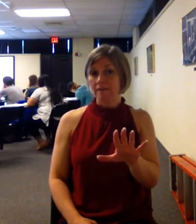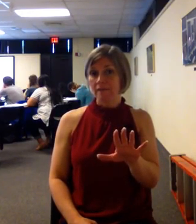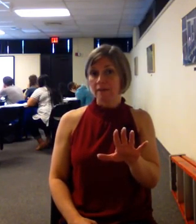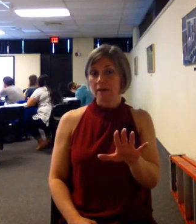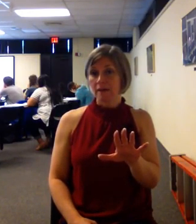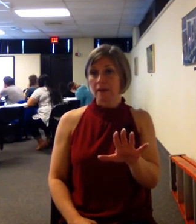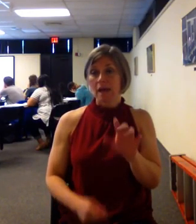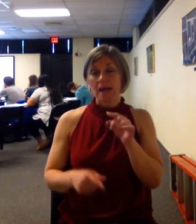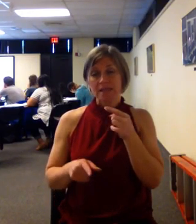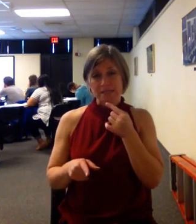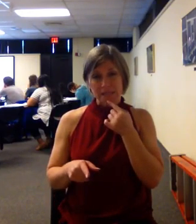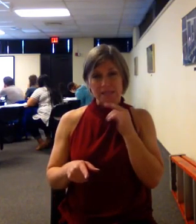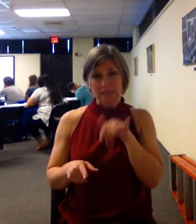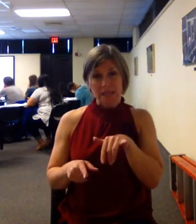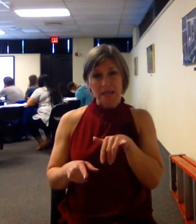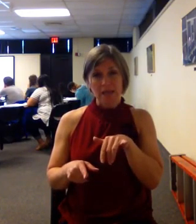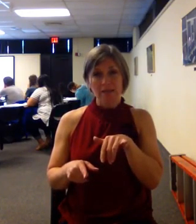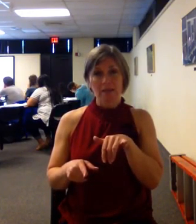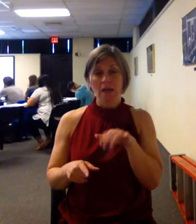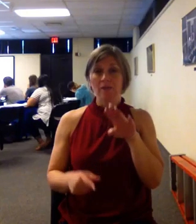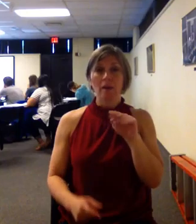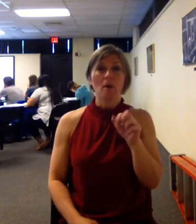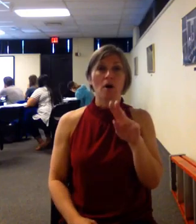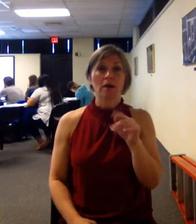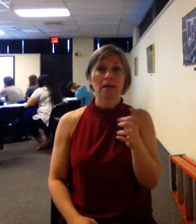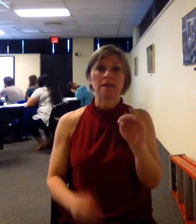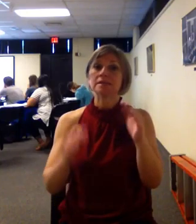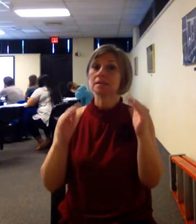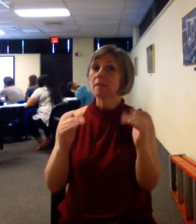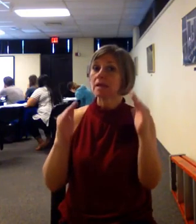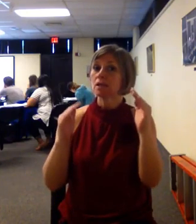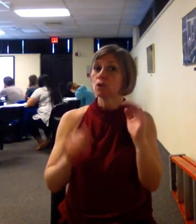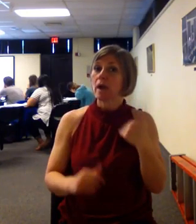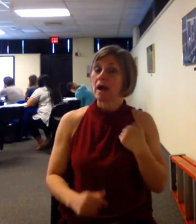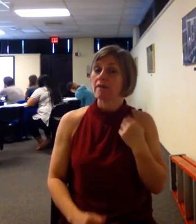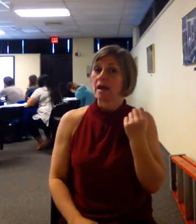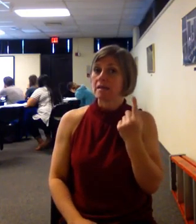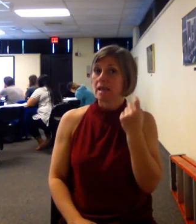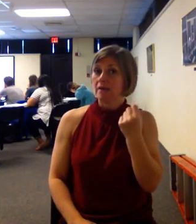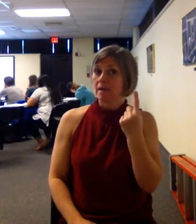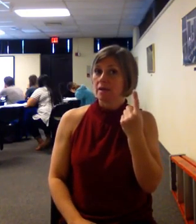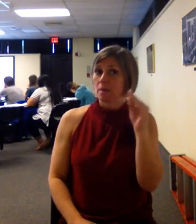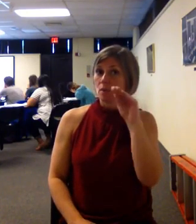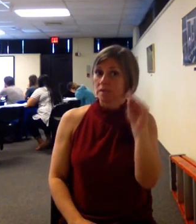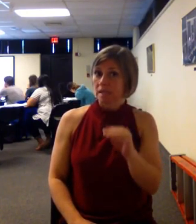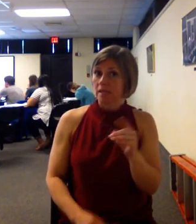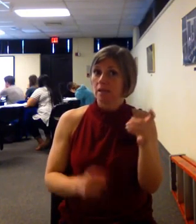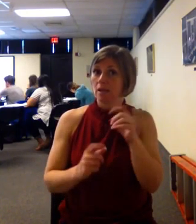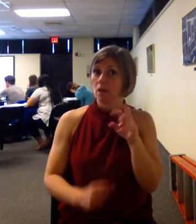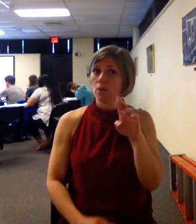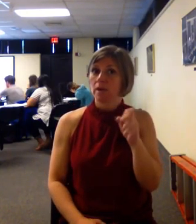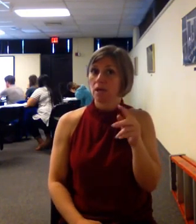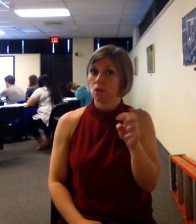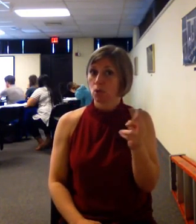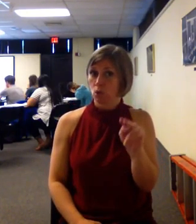that the market is expected to have an 11% rate of return, and it says that